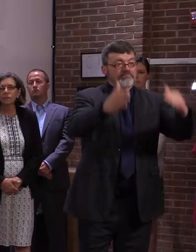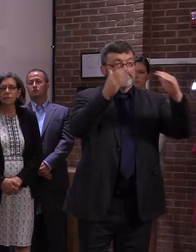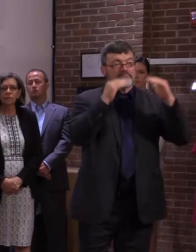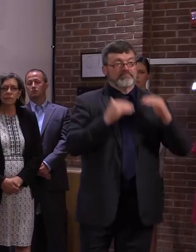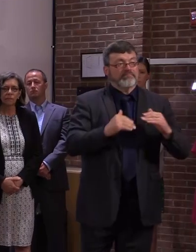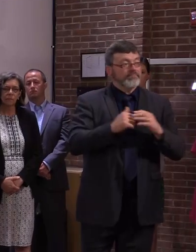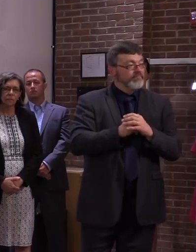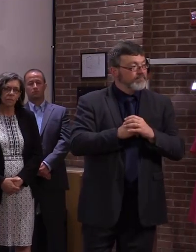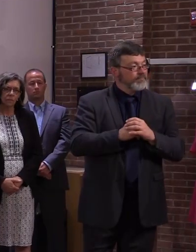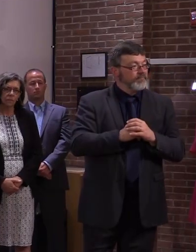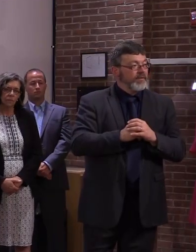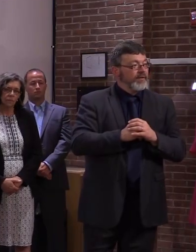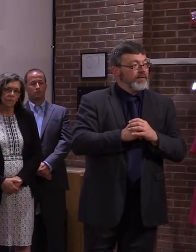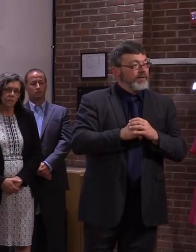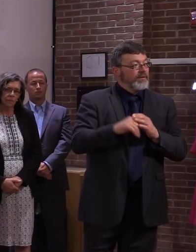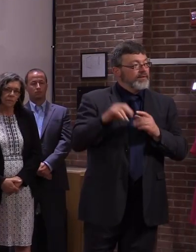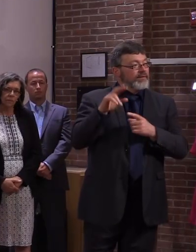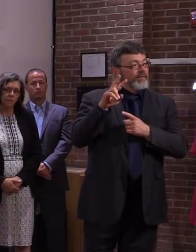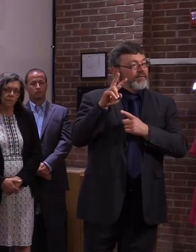Liam Elder Connors, VPR.